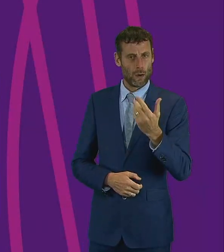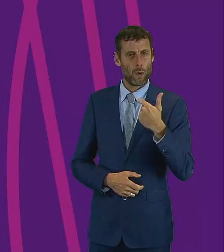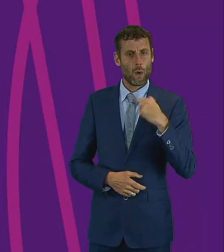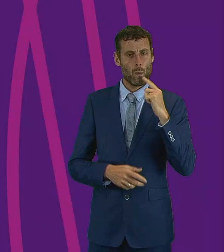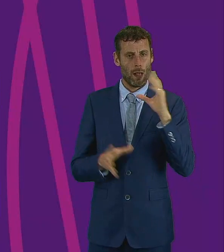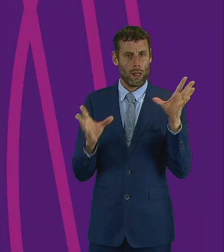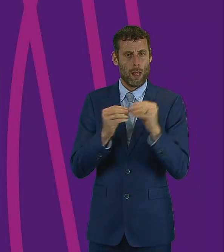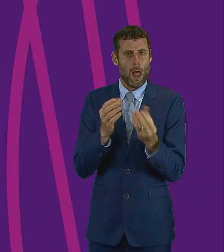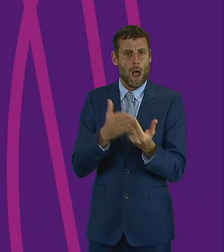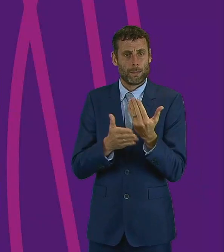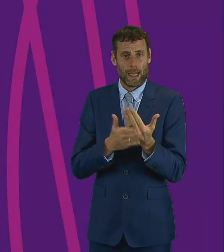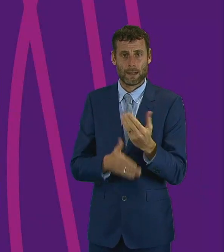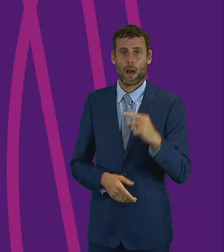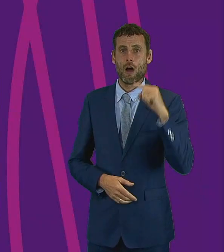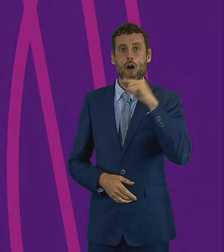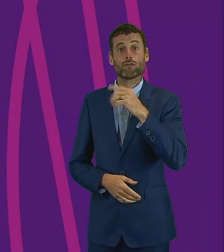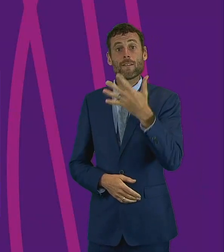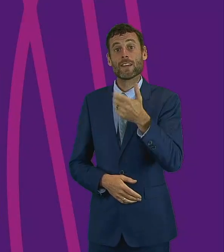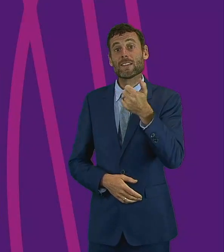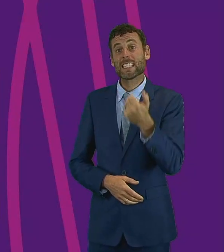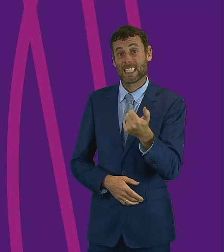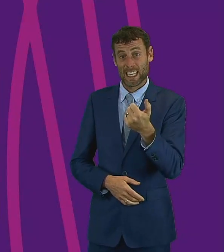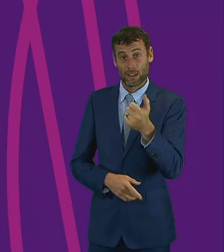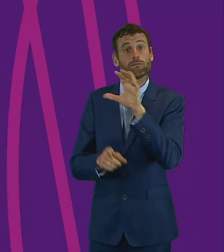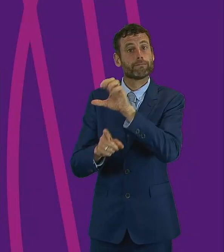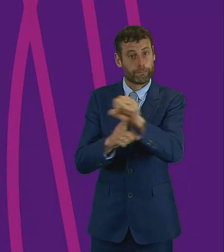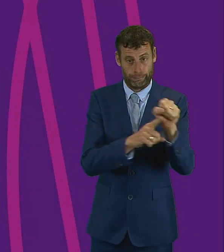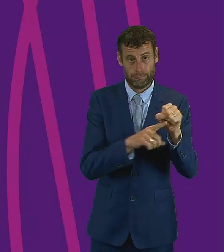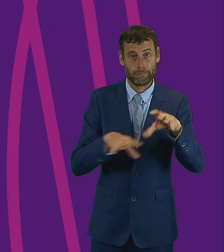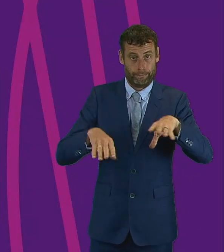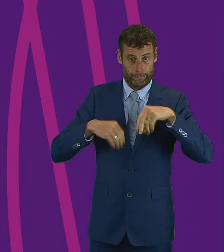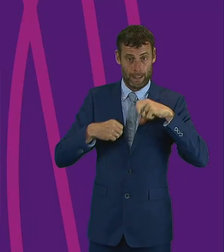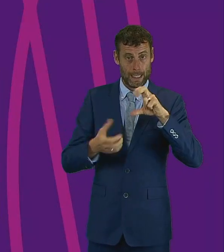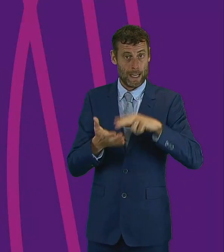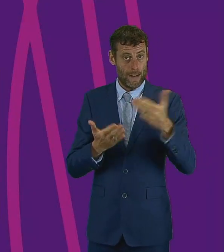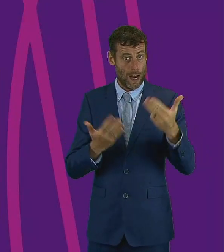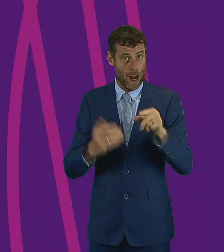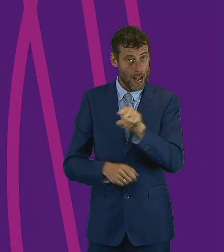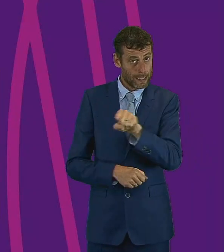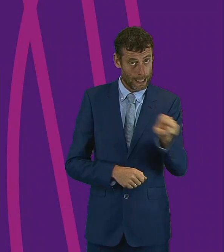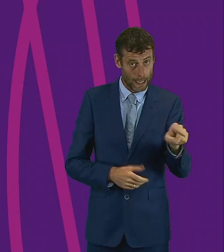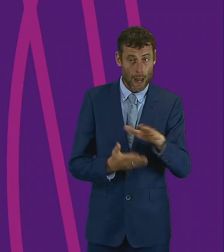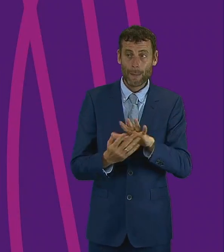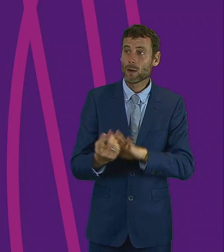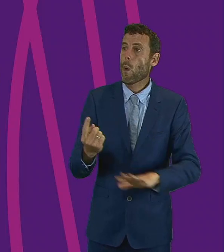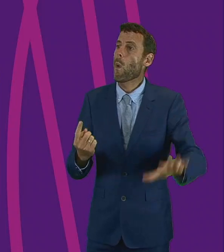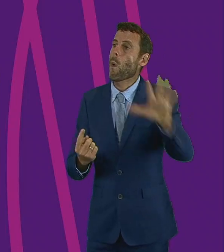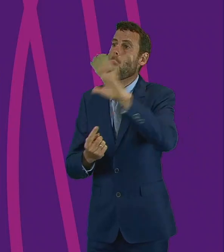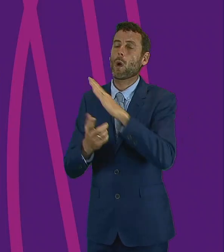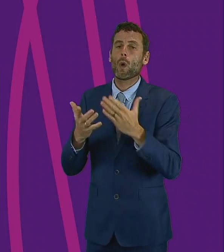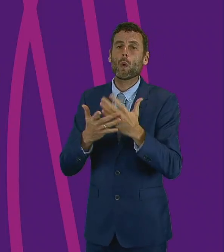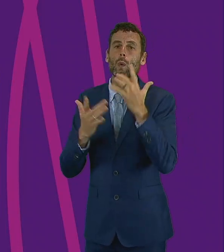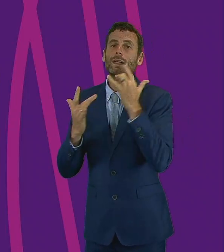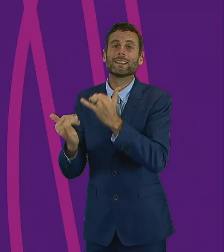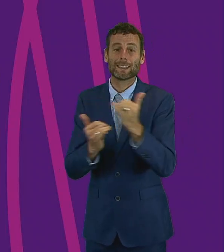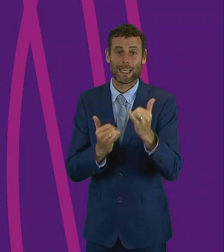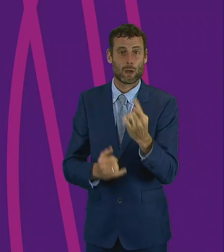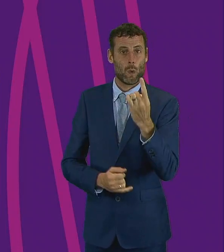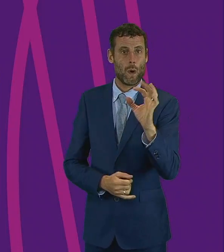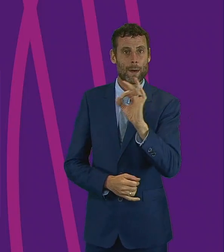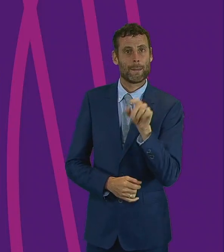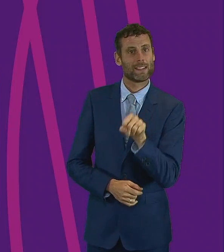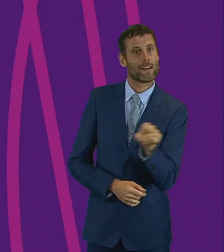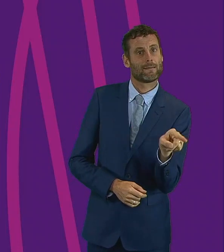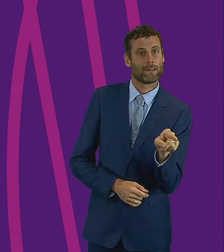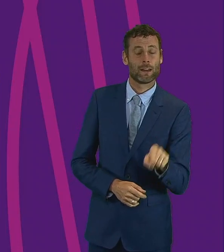additional 156 cases of COVID were confirmed yesterday. That's 1% of people newly tested yesterday, and the total number now is